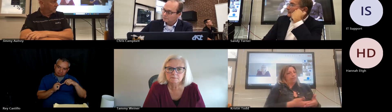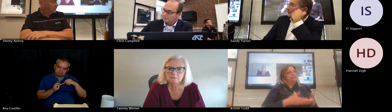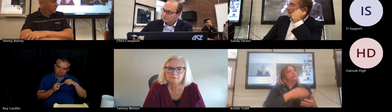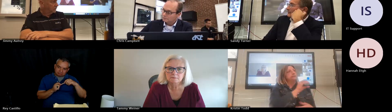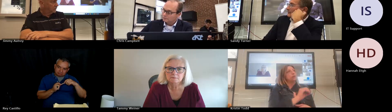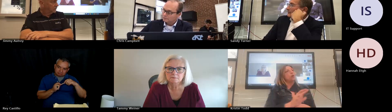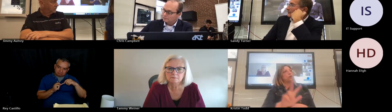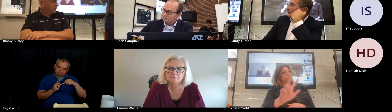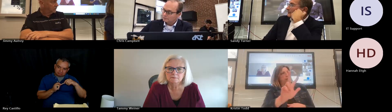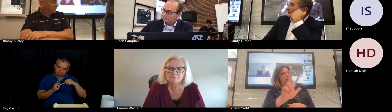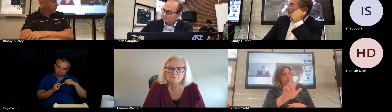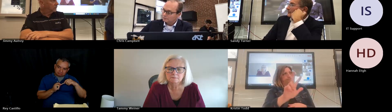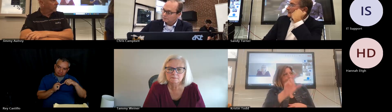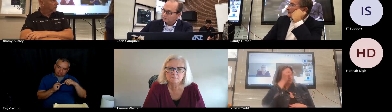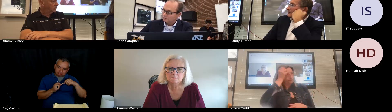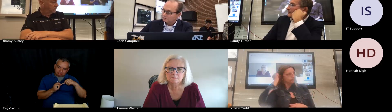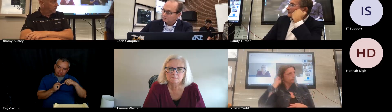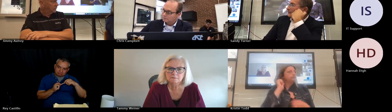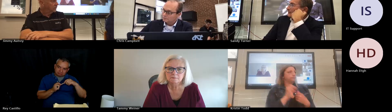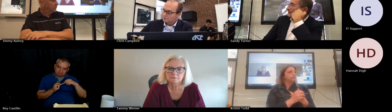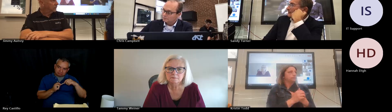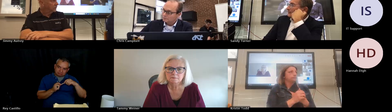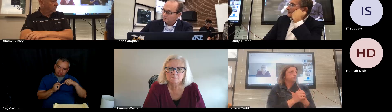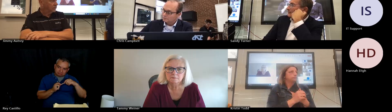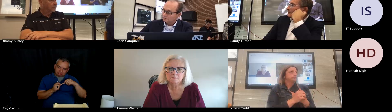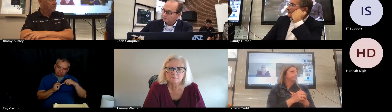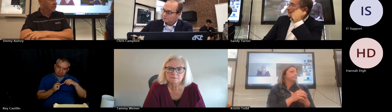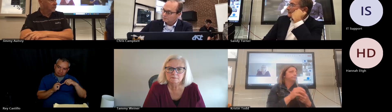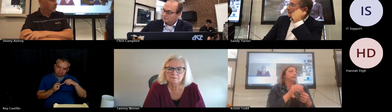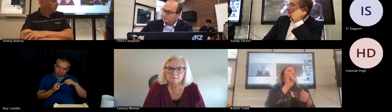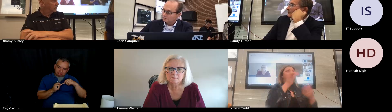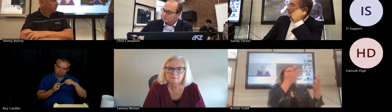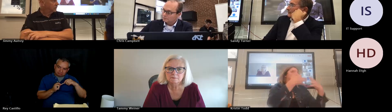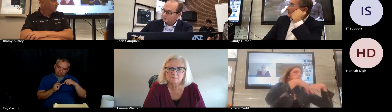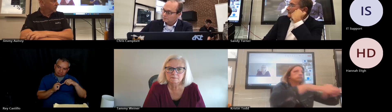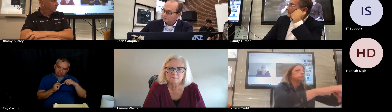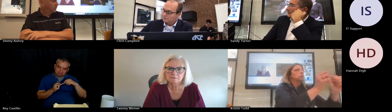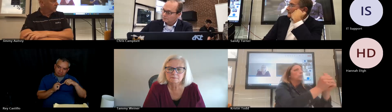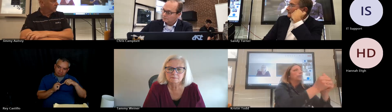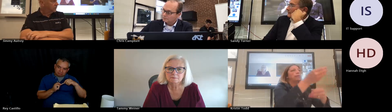Babies. that are 0 to 3, birth to 3